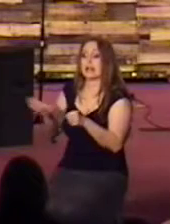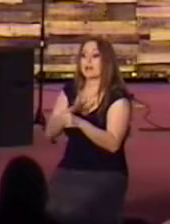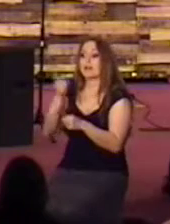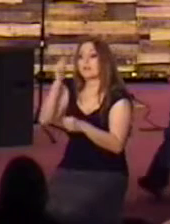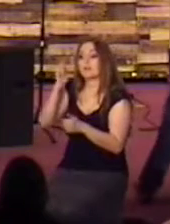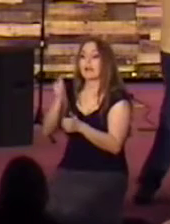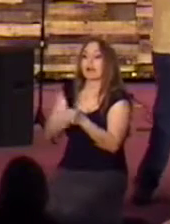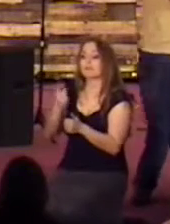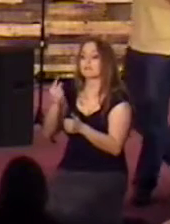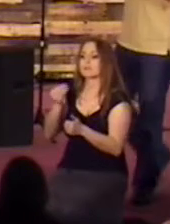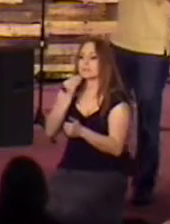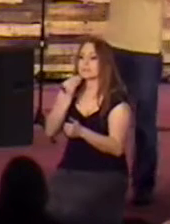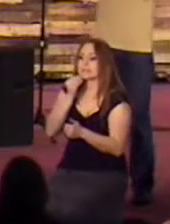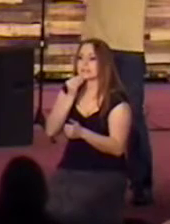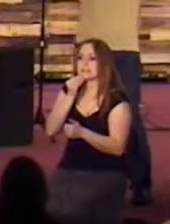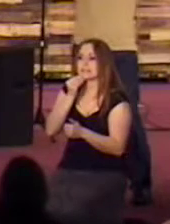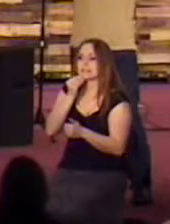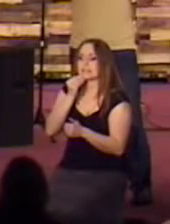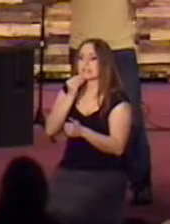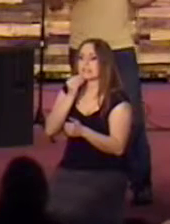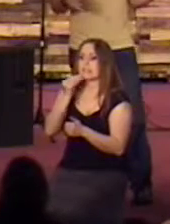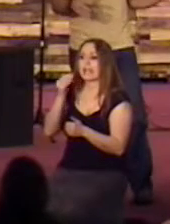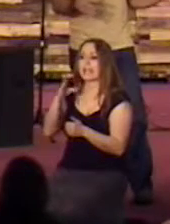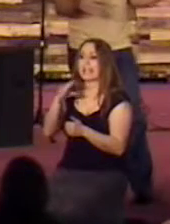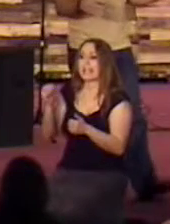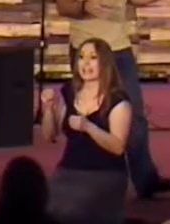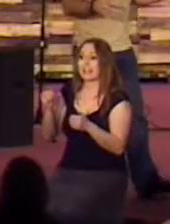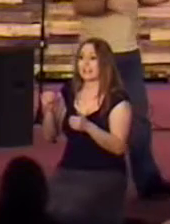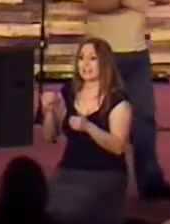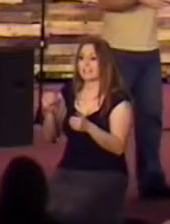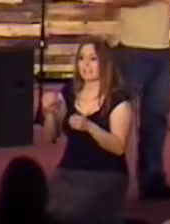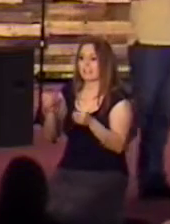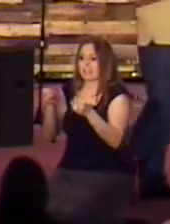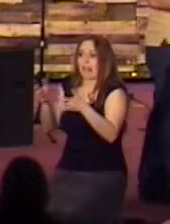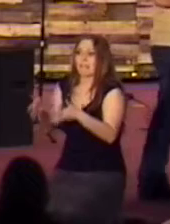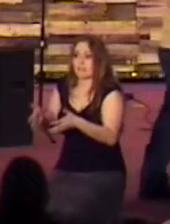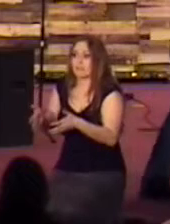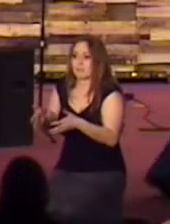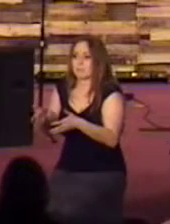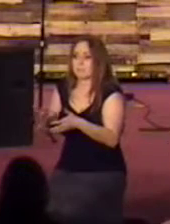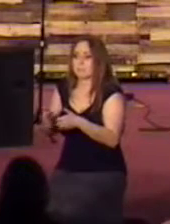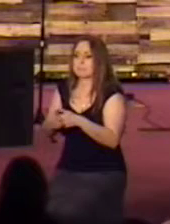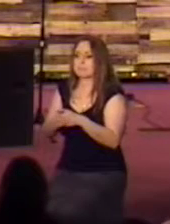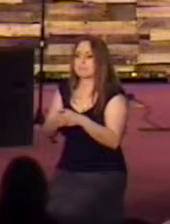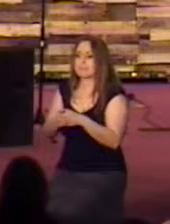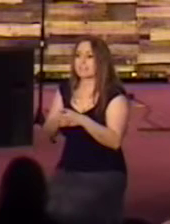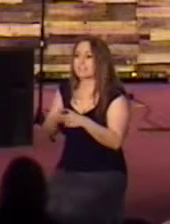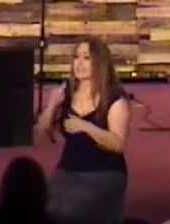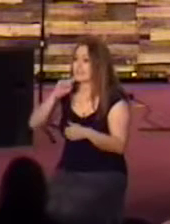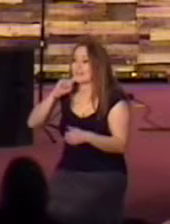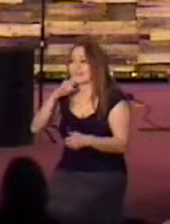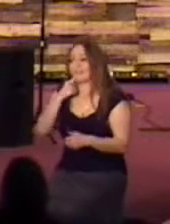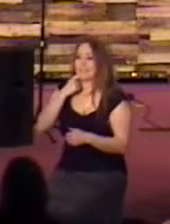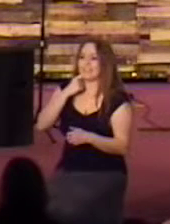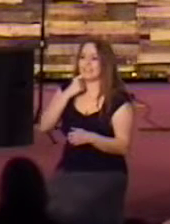eat. And then there's enough that there's like tons of leftovers. And it's crazy cool.